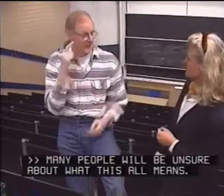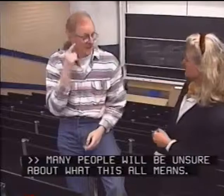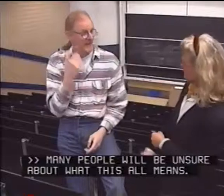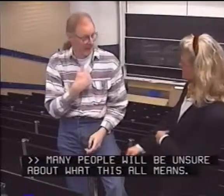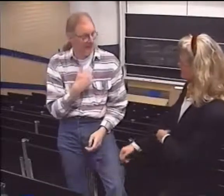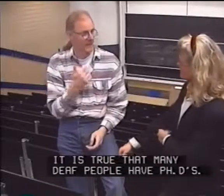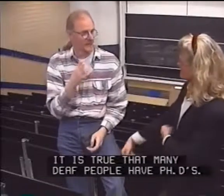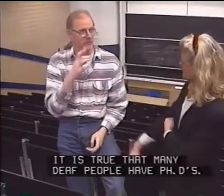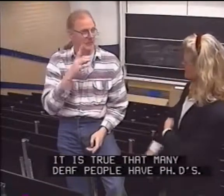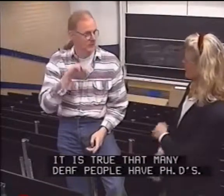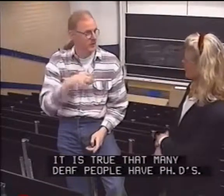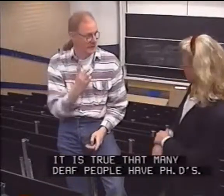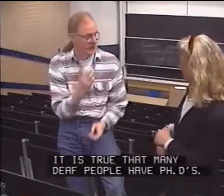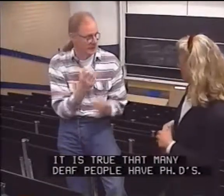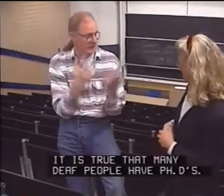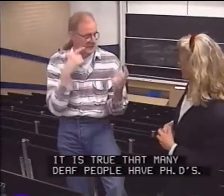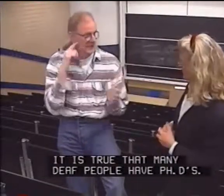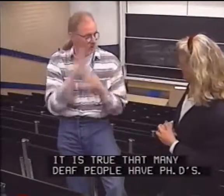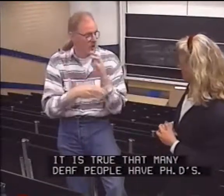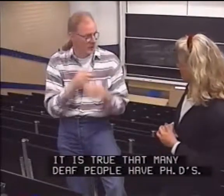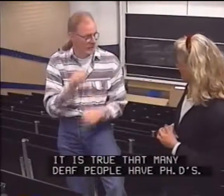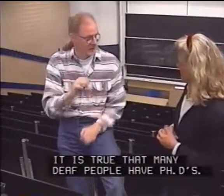It is true that many deaf people have PhDs.